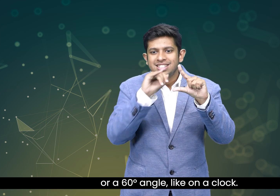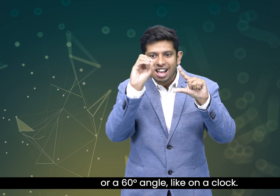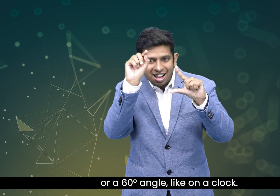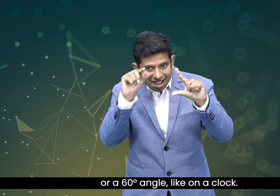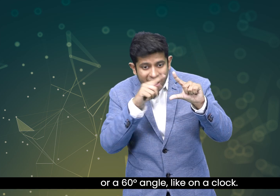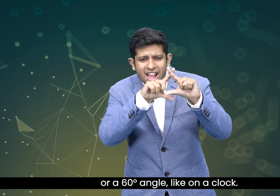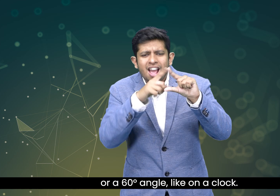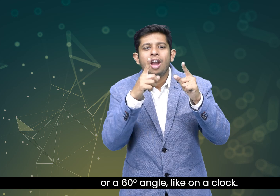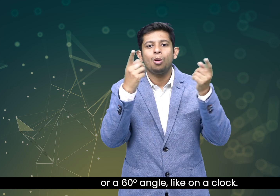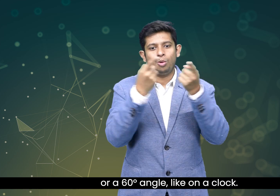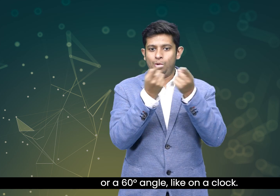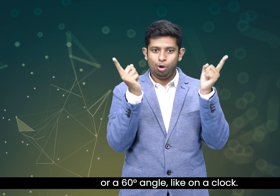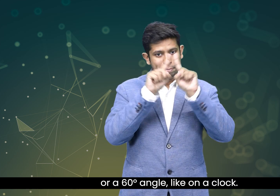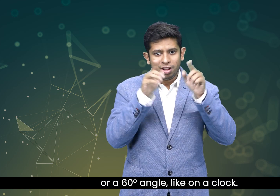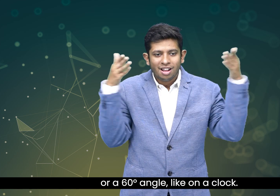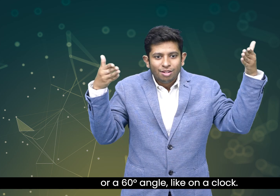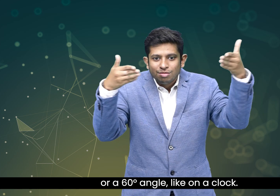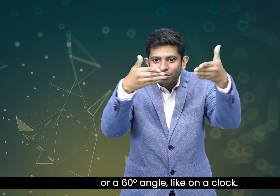or a 60-degree angle like on a clock.